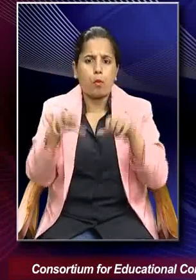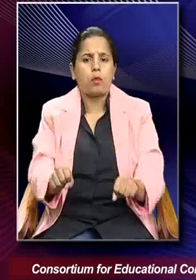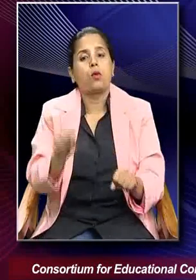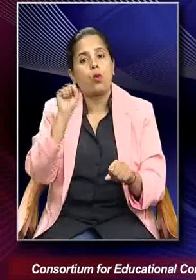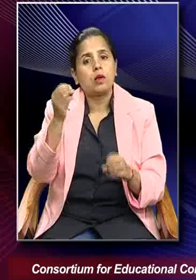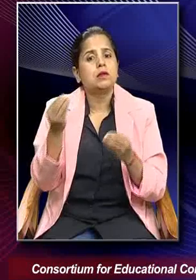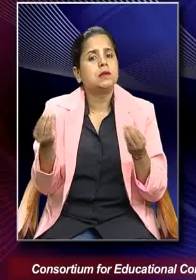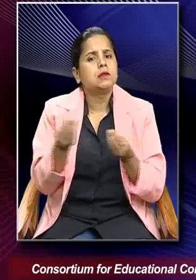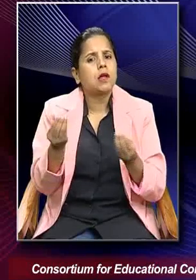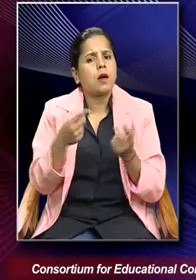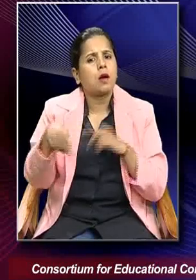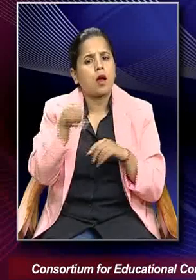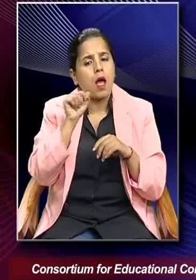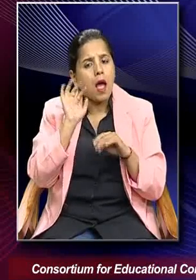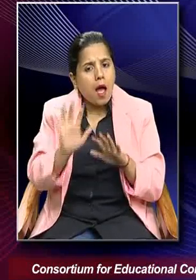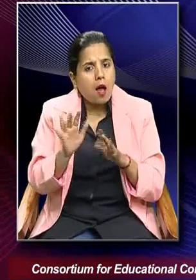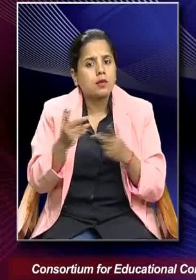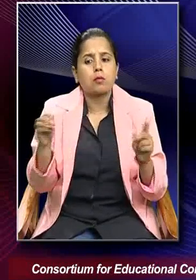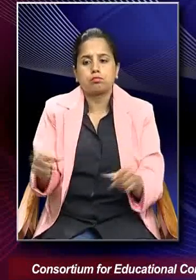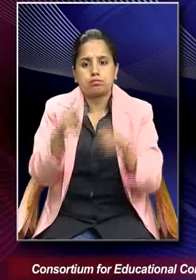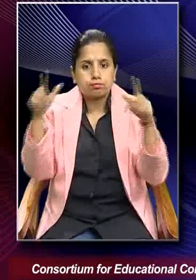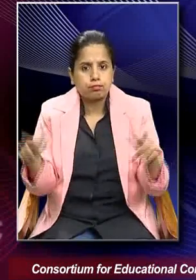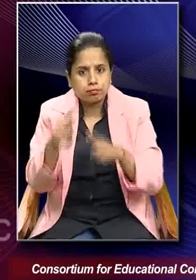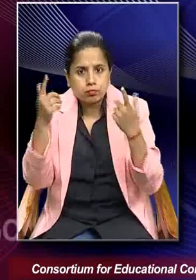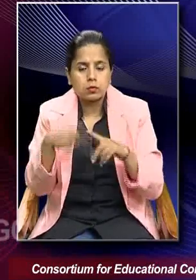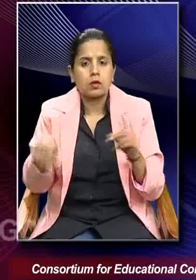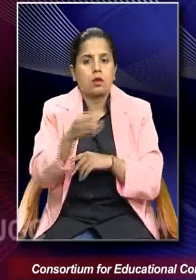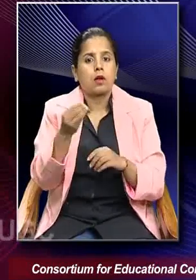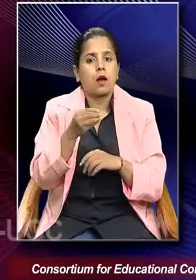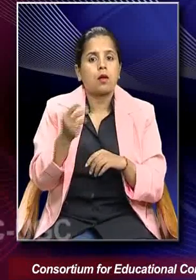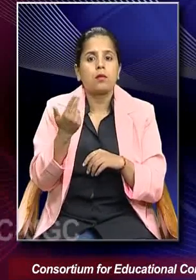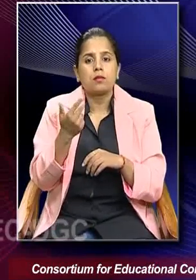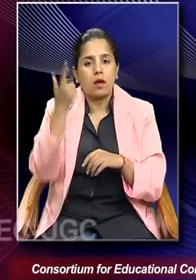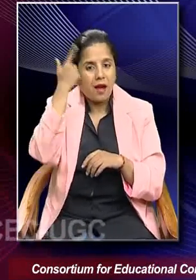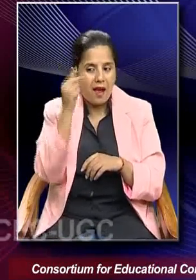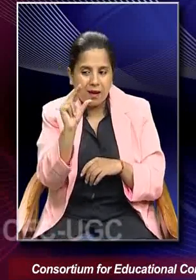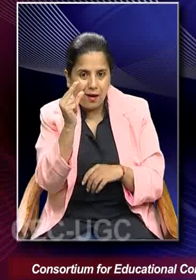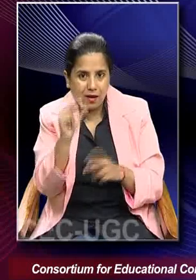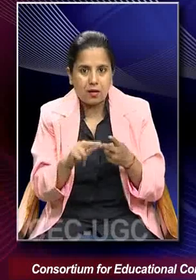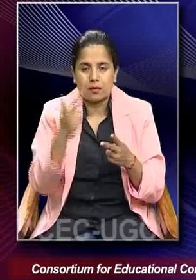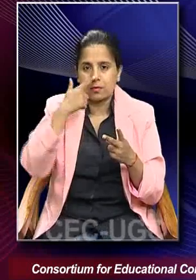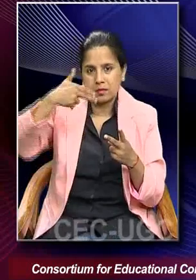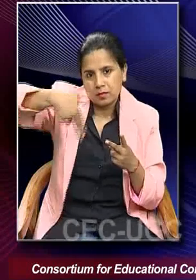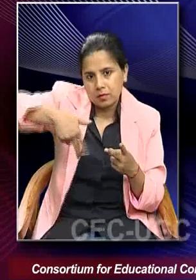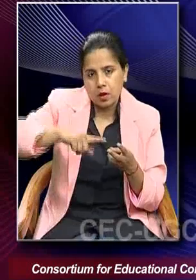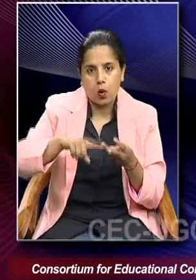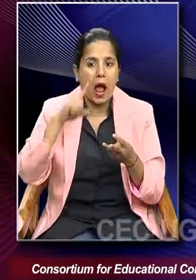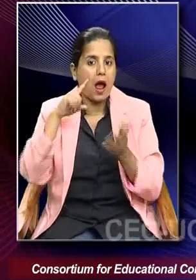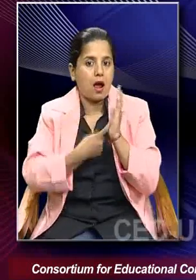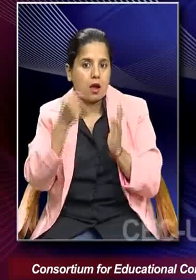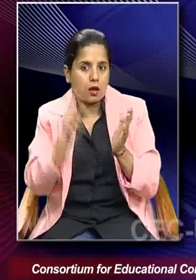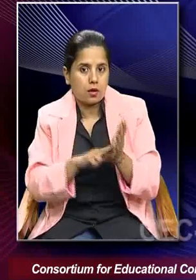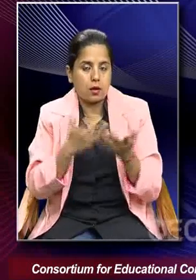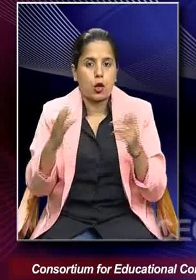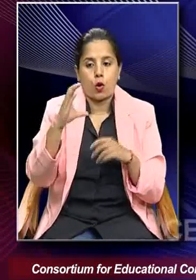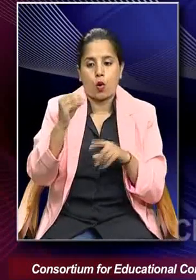stock on reservoir of some materials such as coal, petroleum, iron ore, minerals like